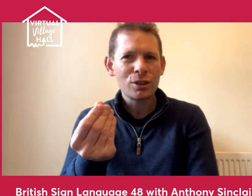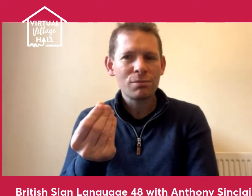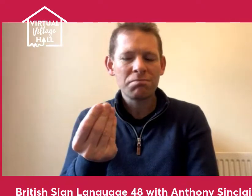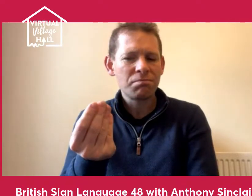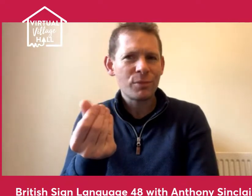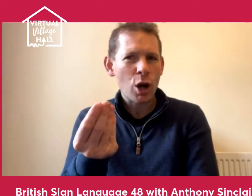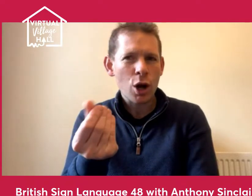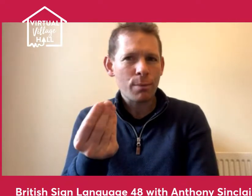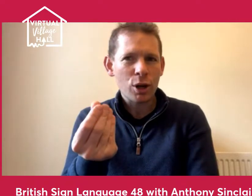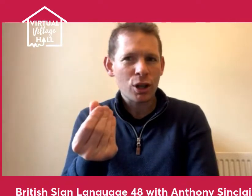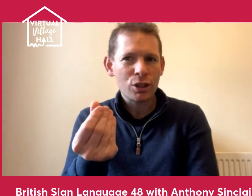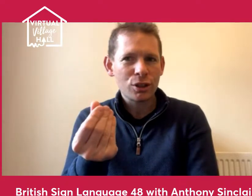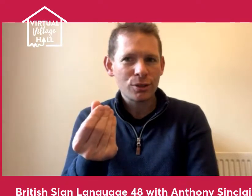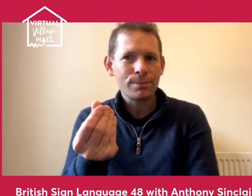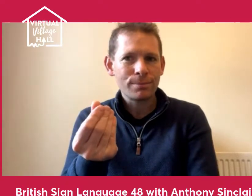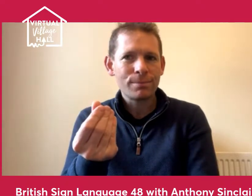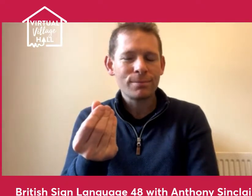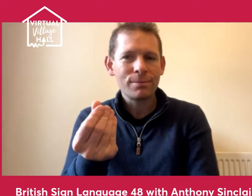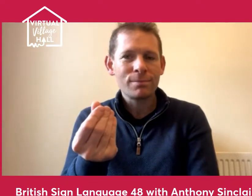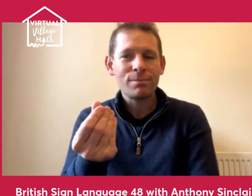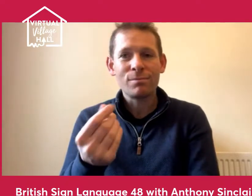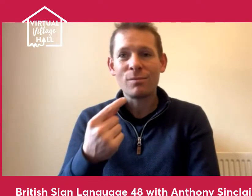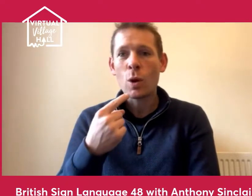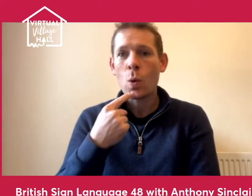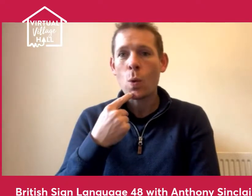Now, let's recap on how much something is.